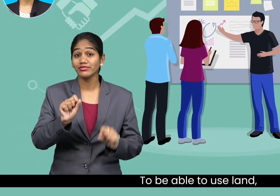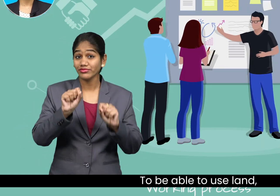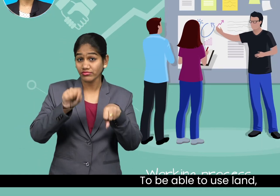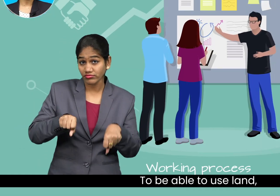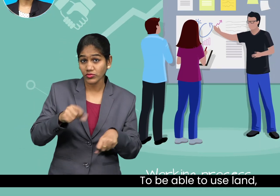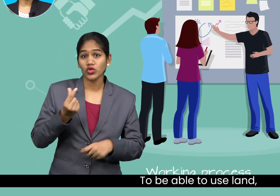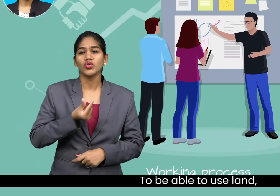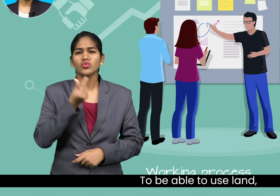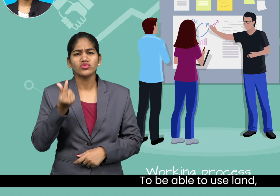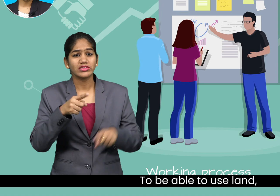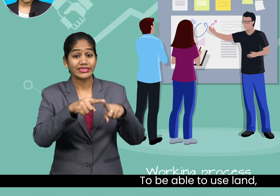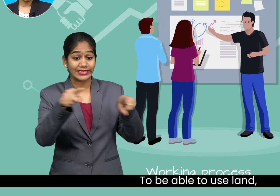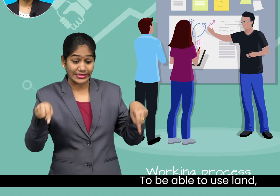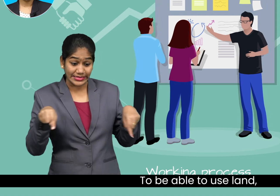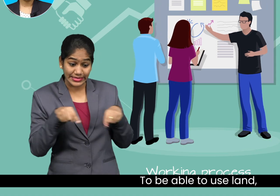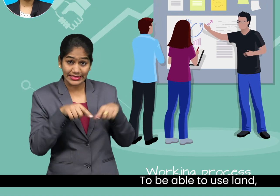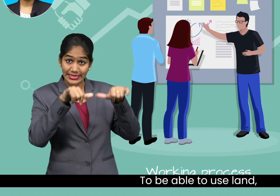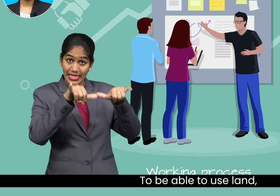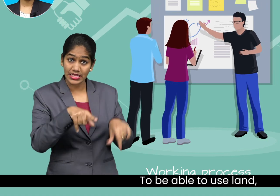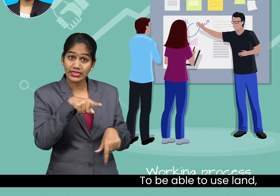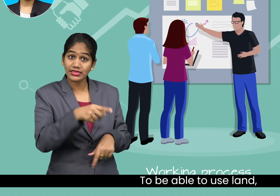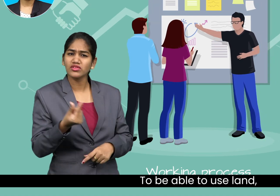To be able to use land,